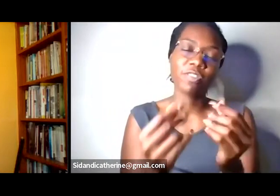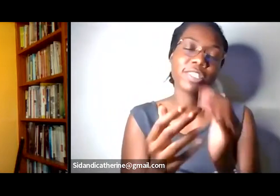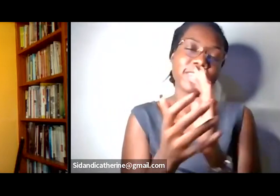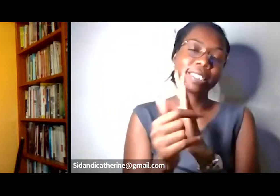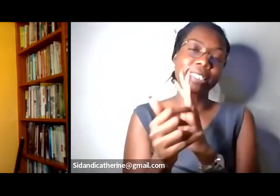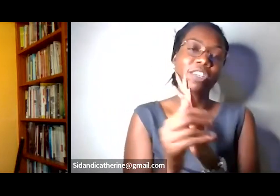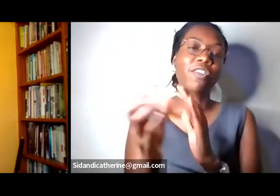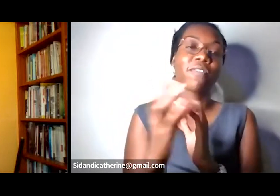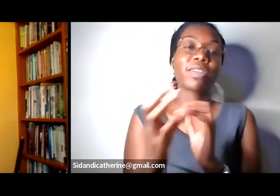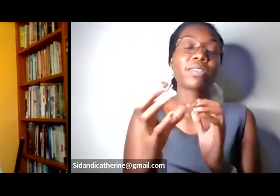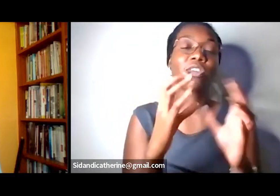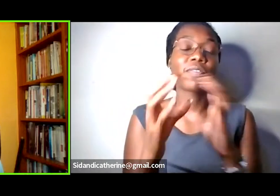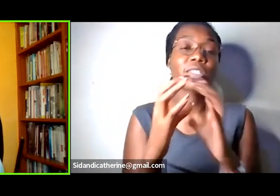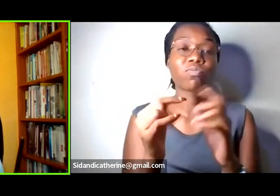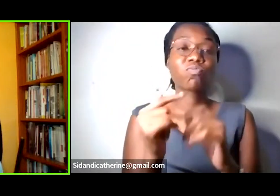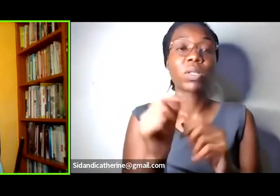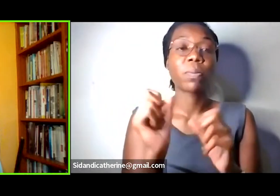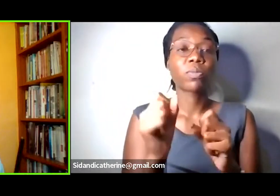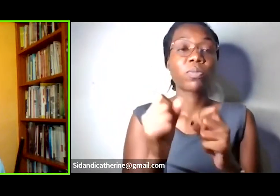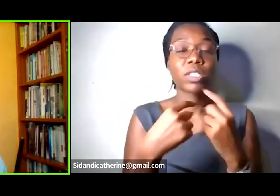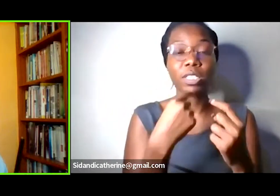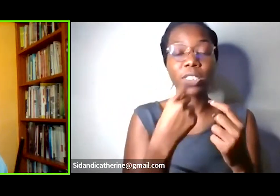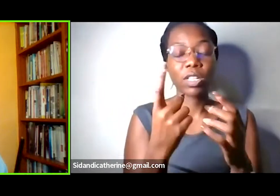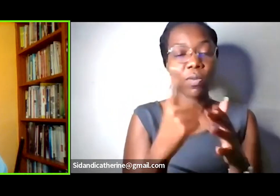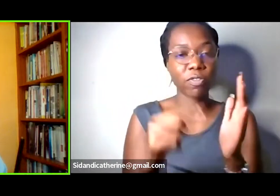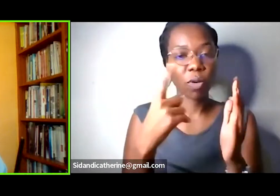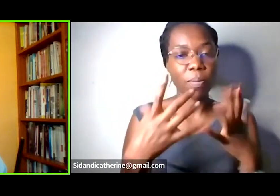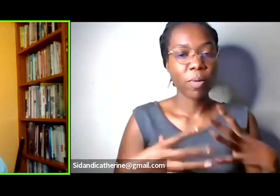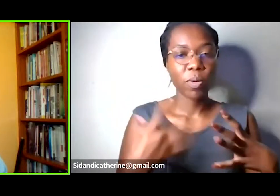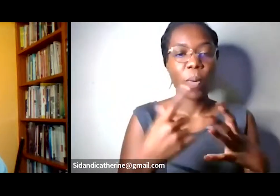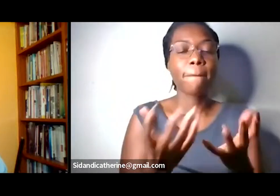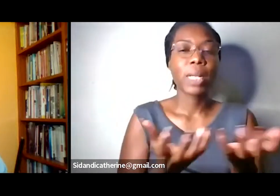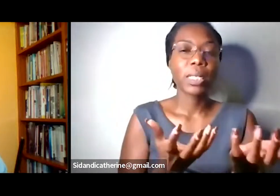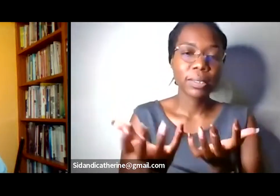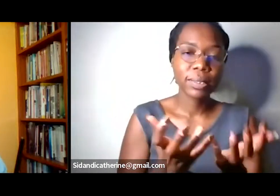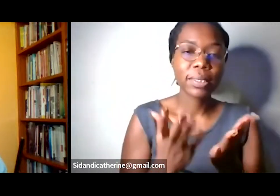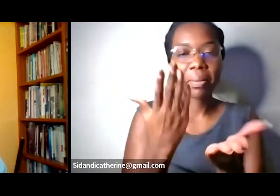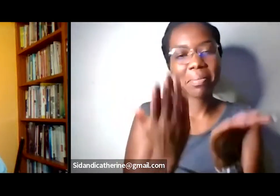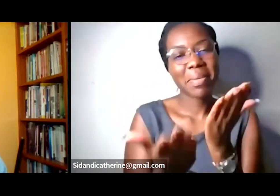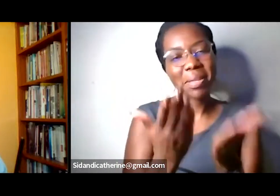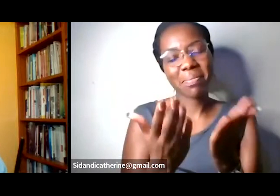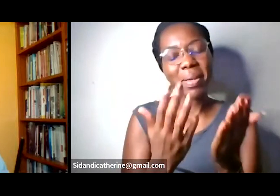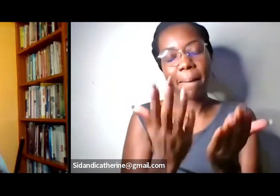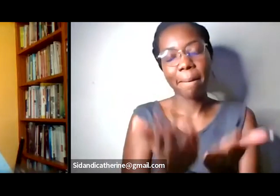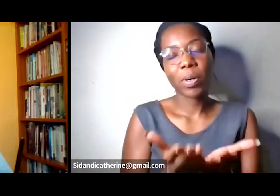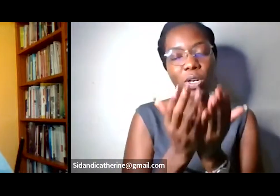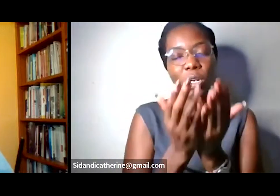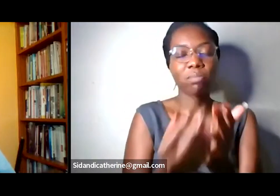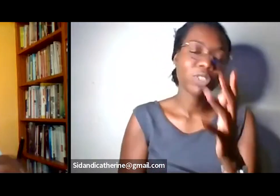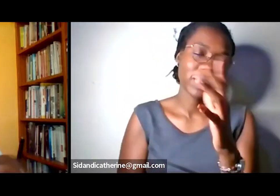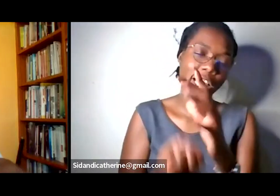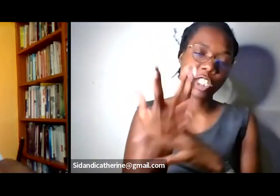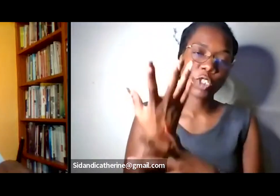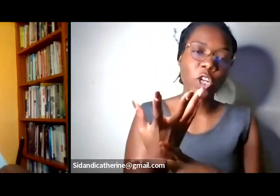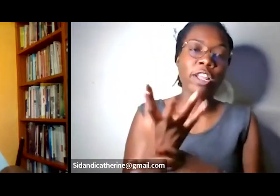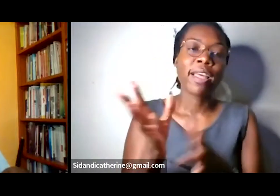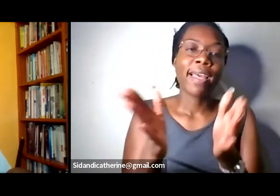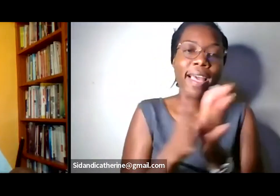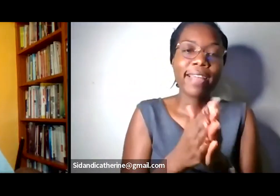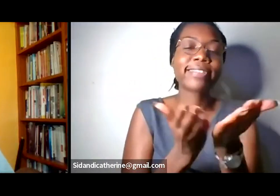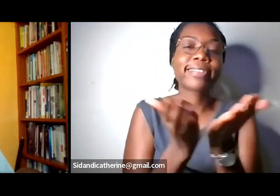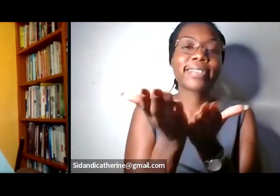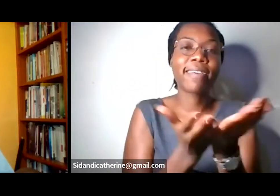and contacts, you must put them together in a database. And then I would recommend SMS marketing, and I would recommend